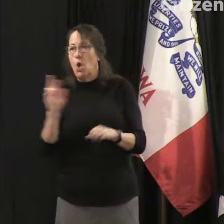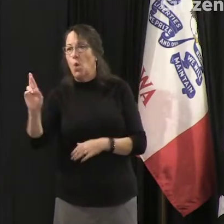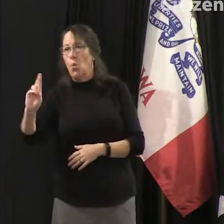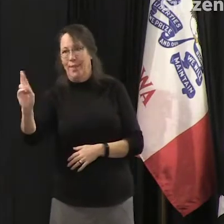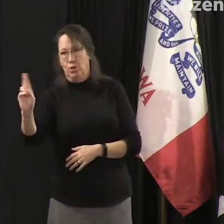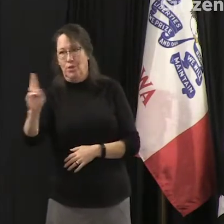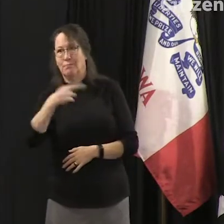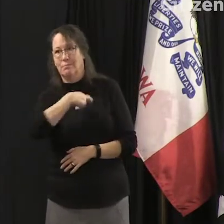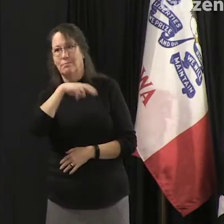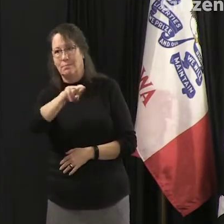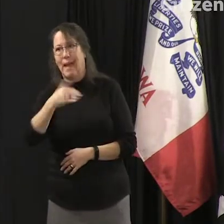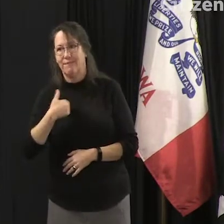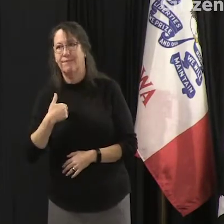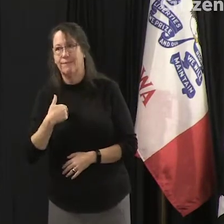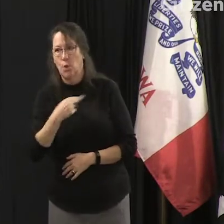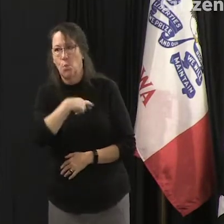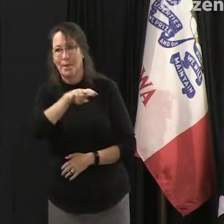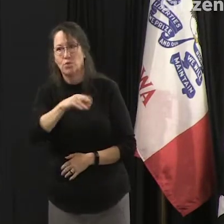religion.